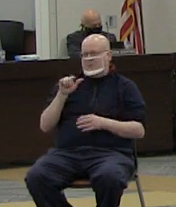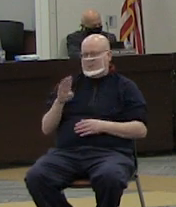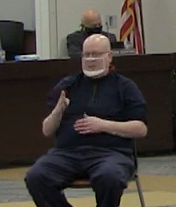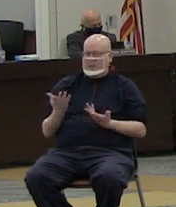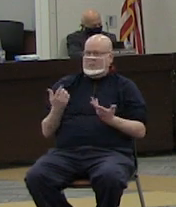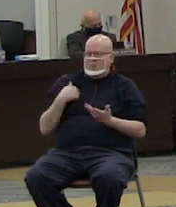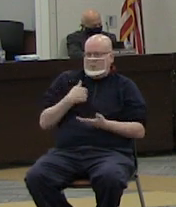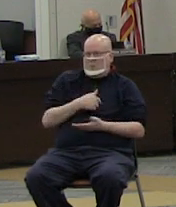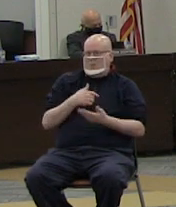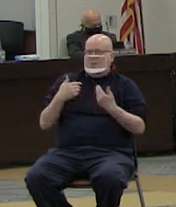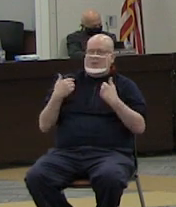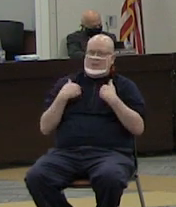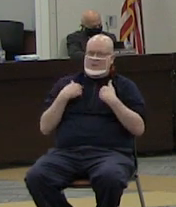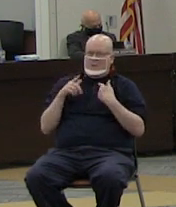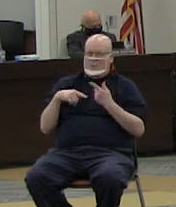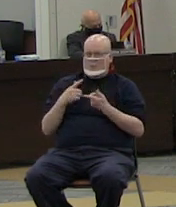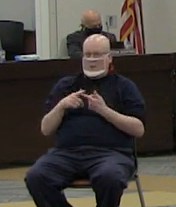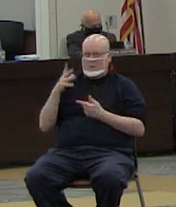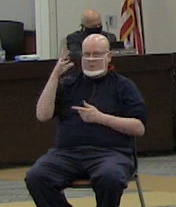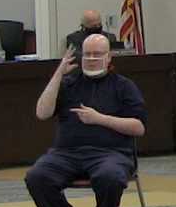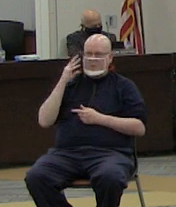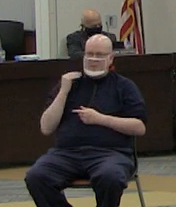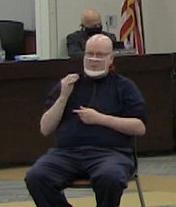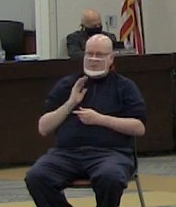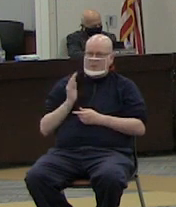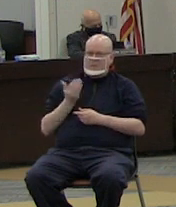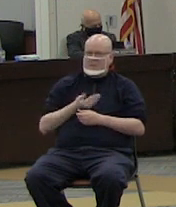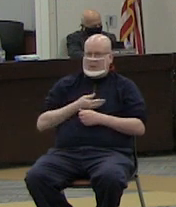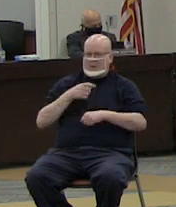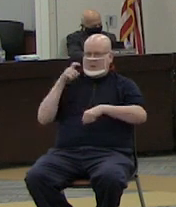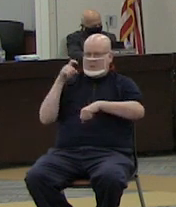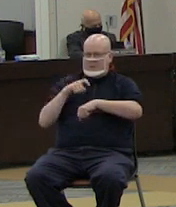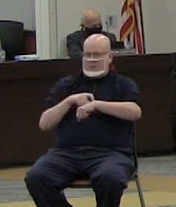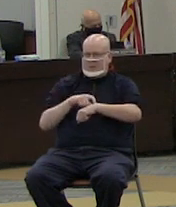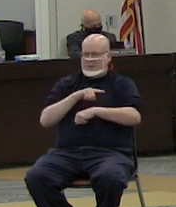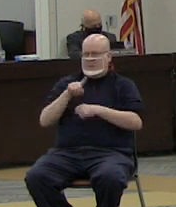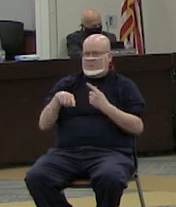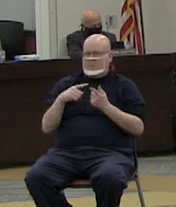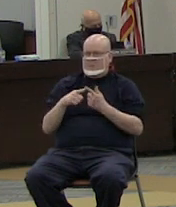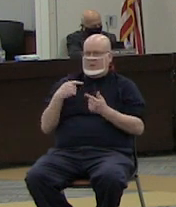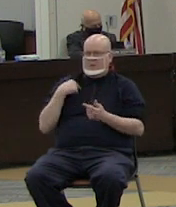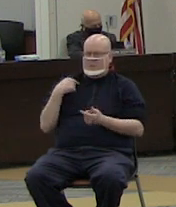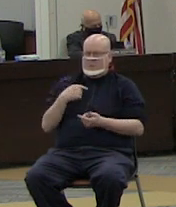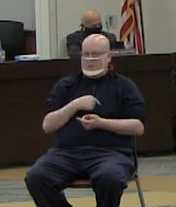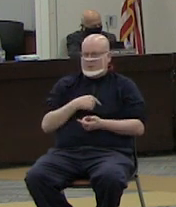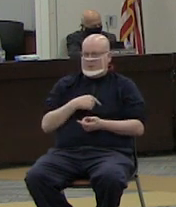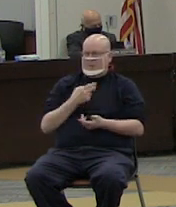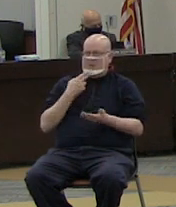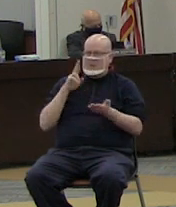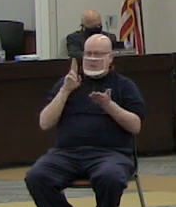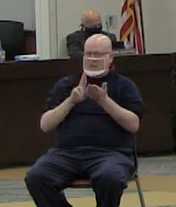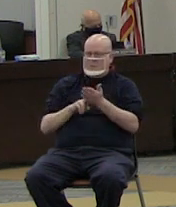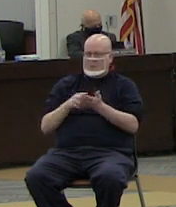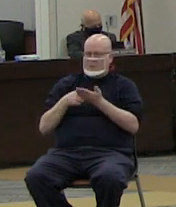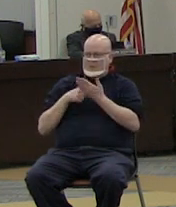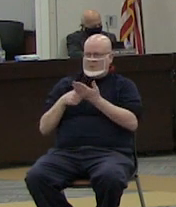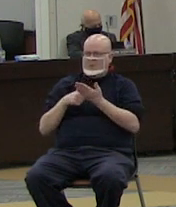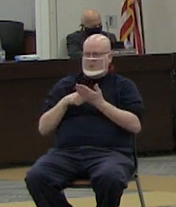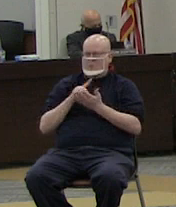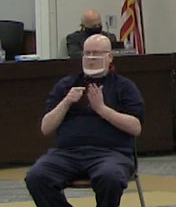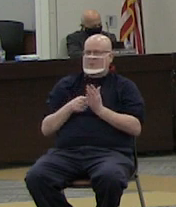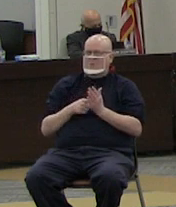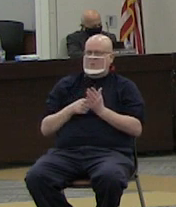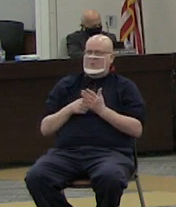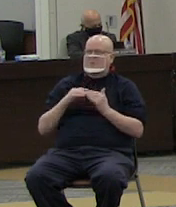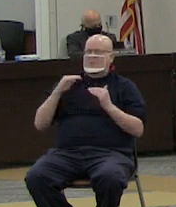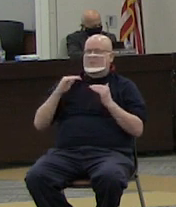have when we go through our time where we're under contract negotiation. So this is a little more informal,